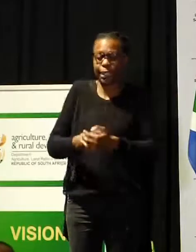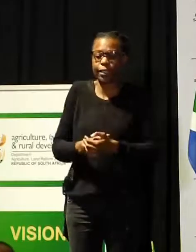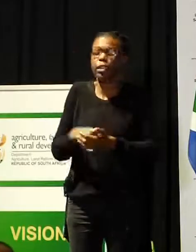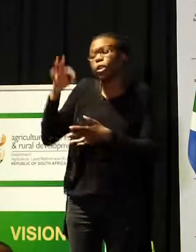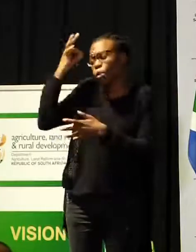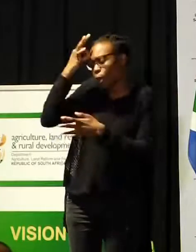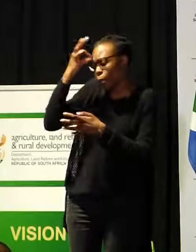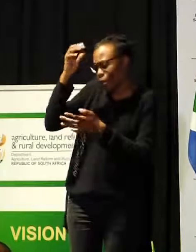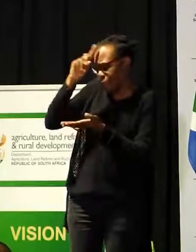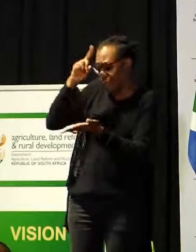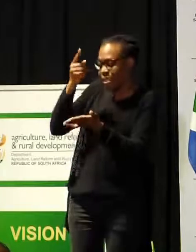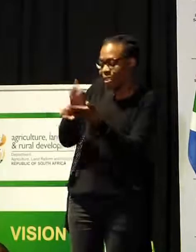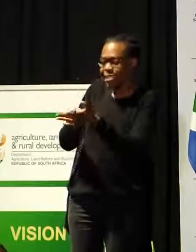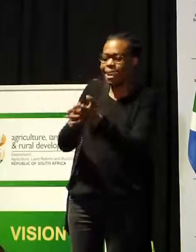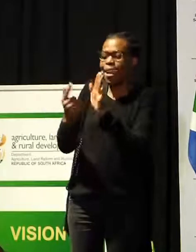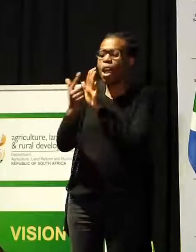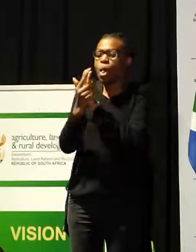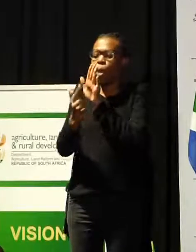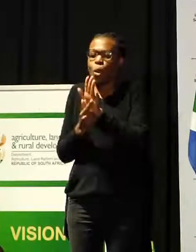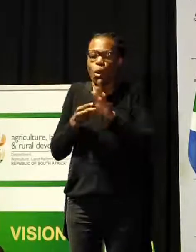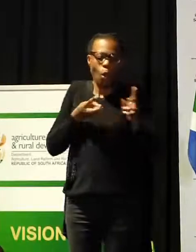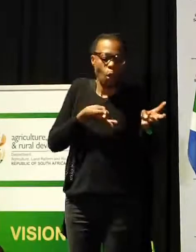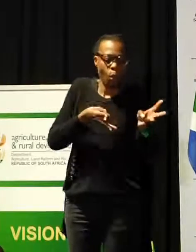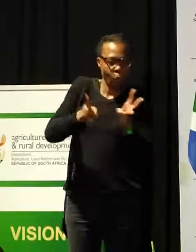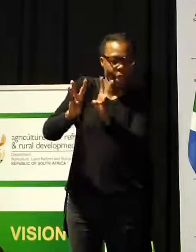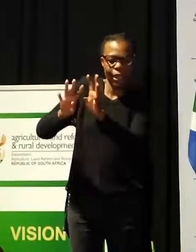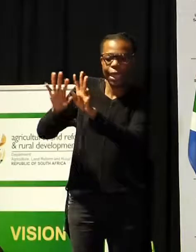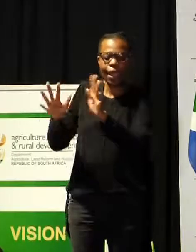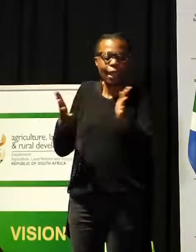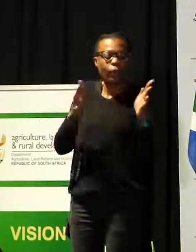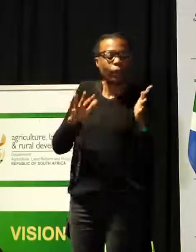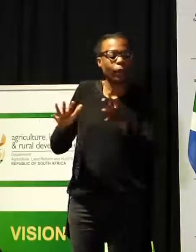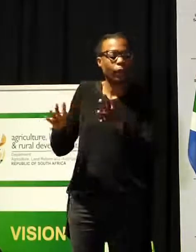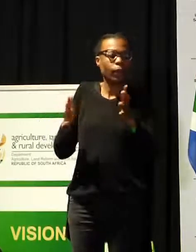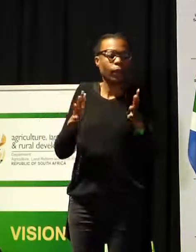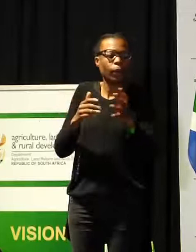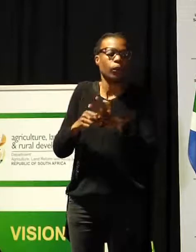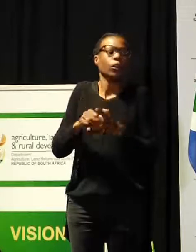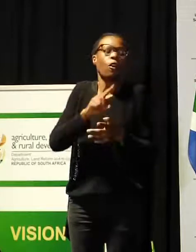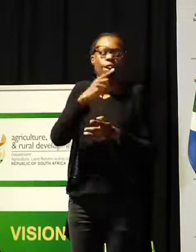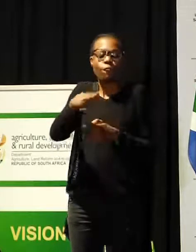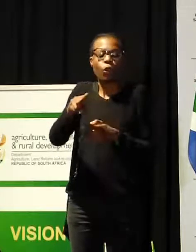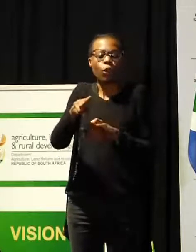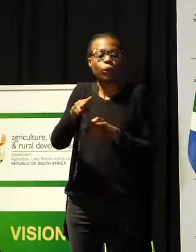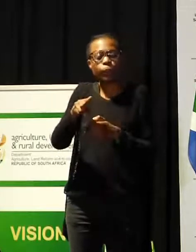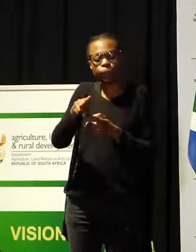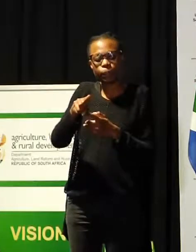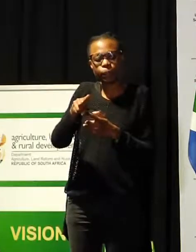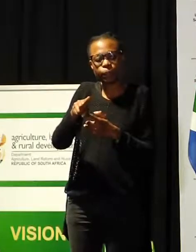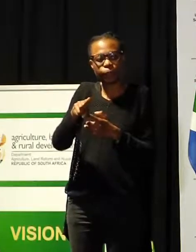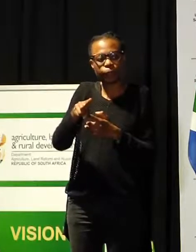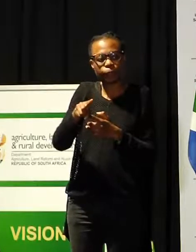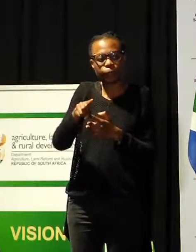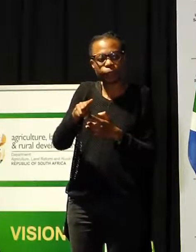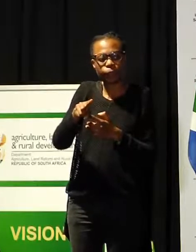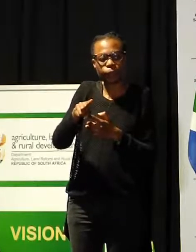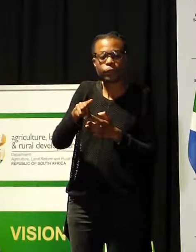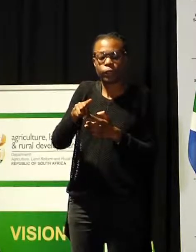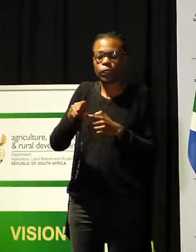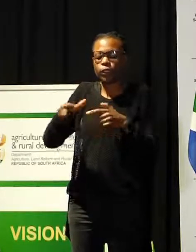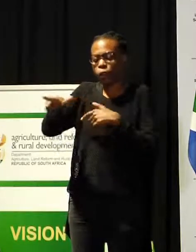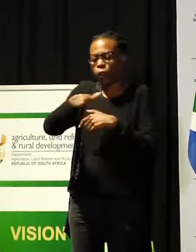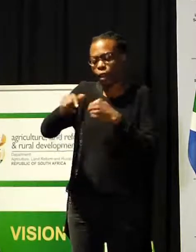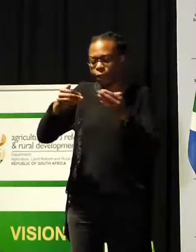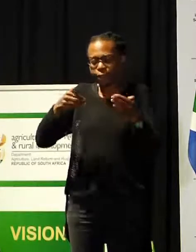guidelines, though, in policy and legislation on the composition and functions of land